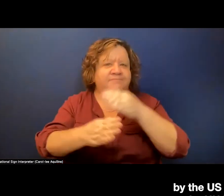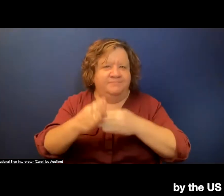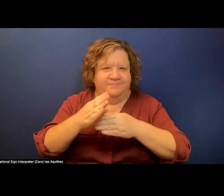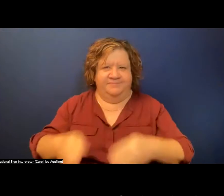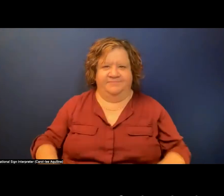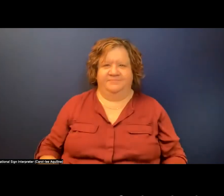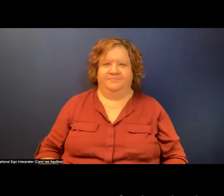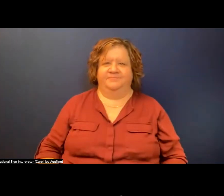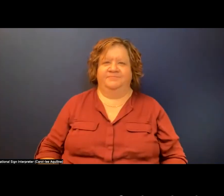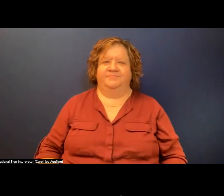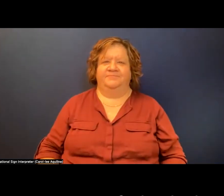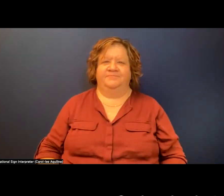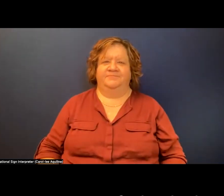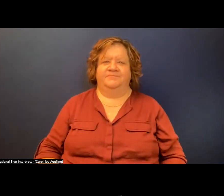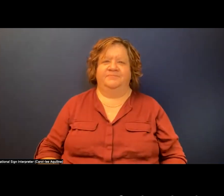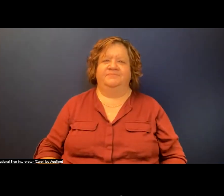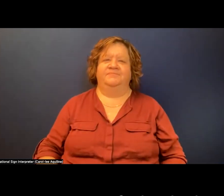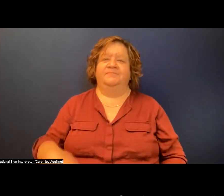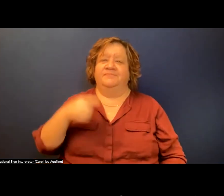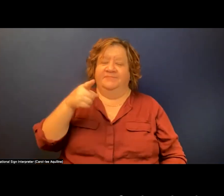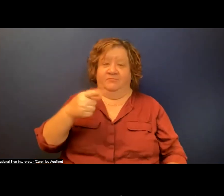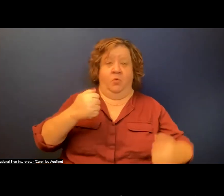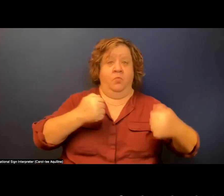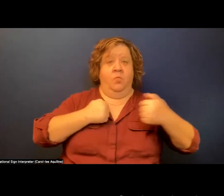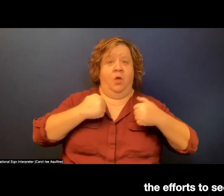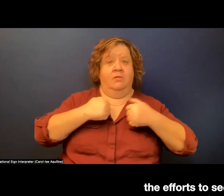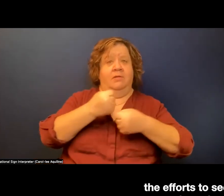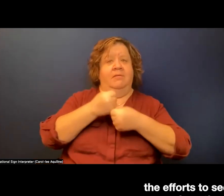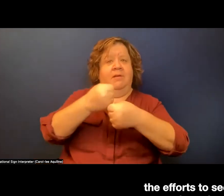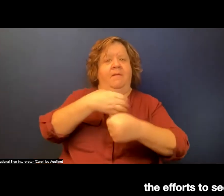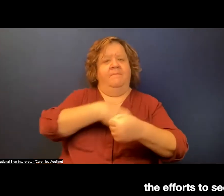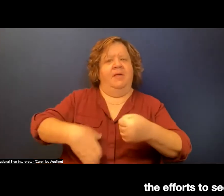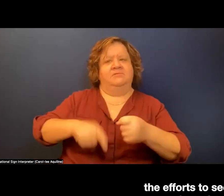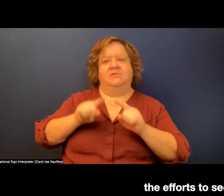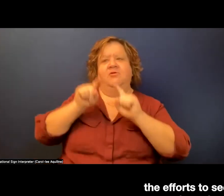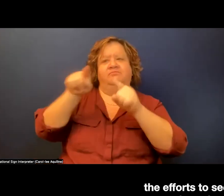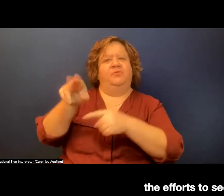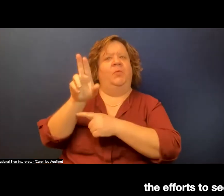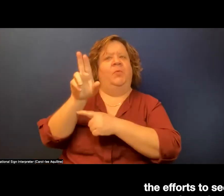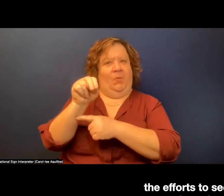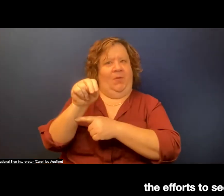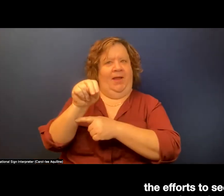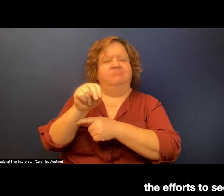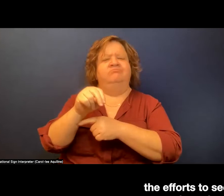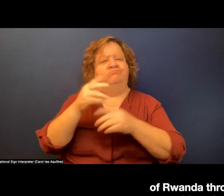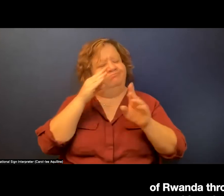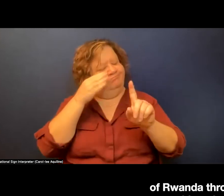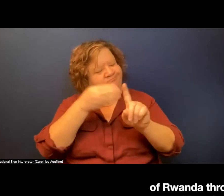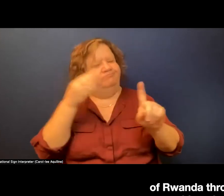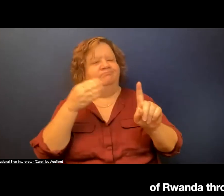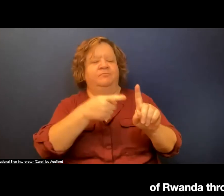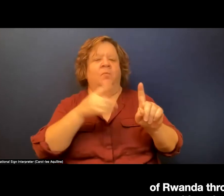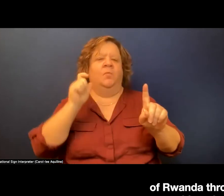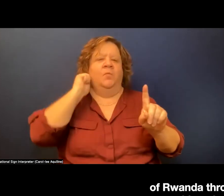in 2020. Gaudence is going to talk about the efforts to secure commitments from